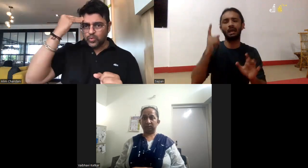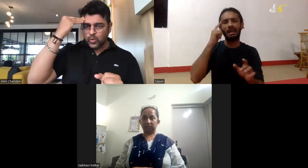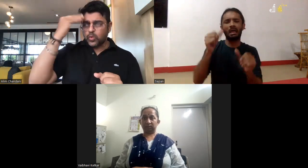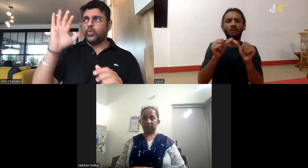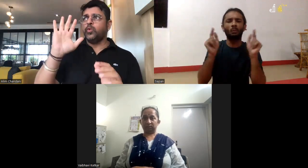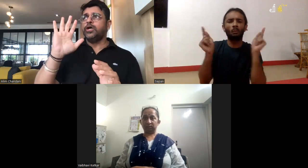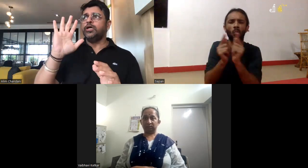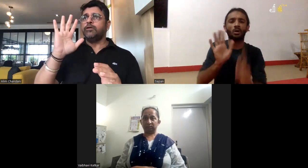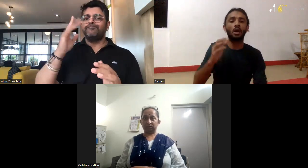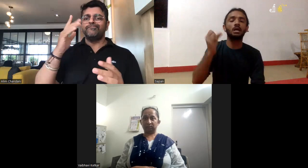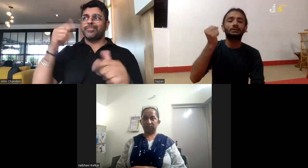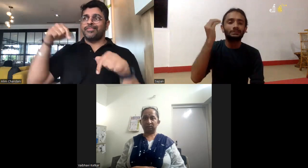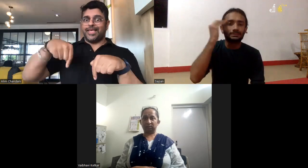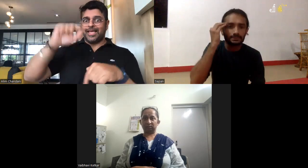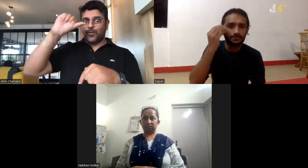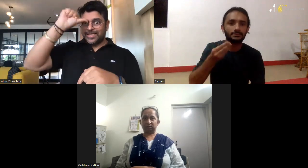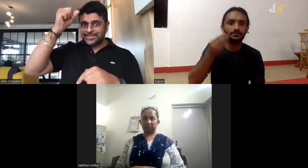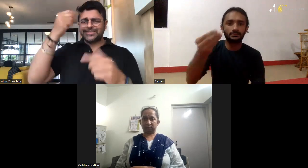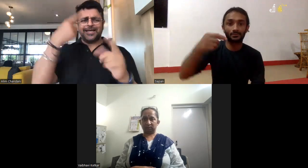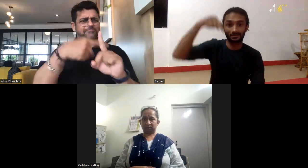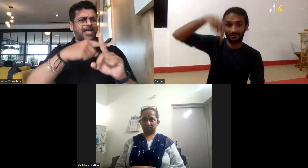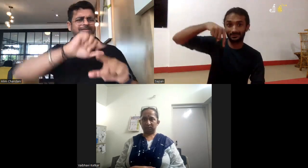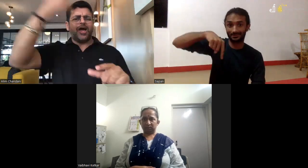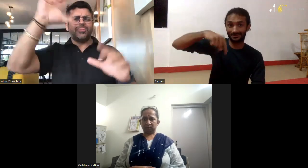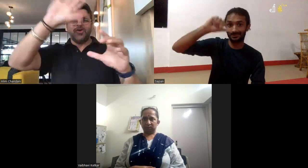people 24 hours.